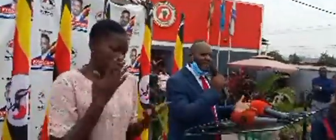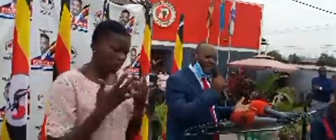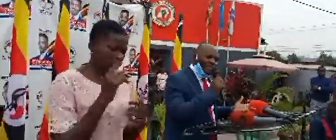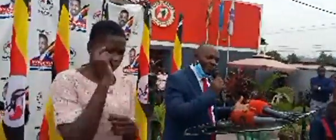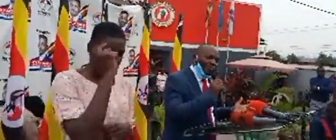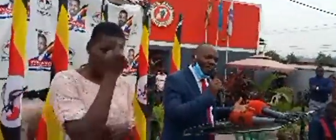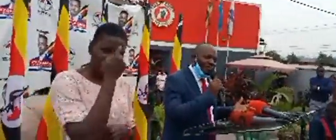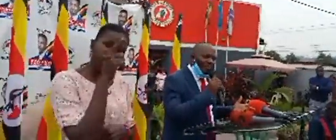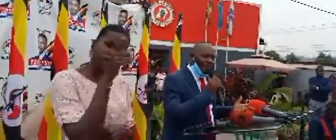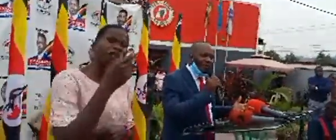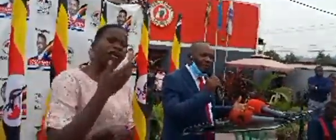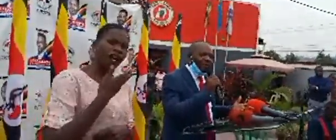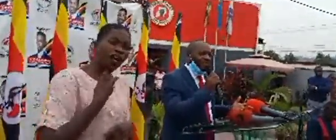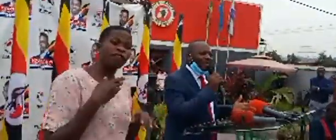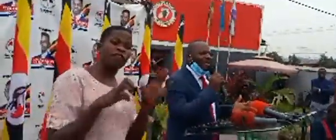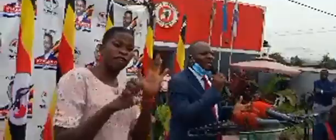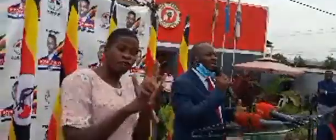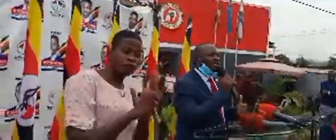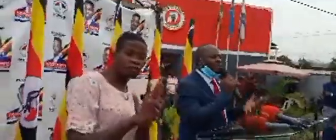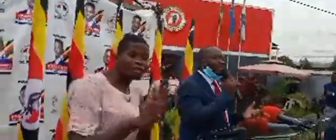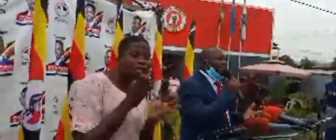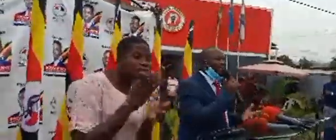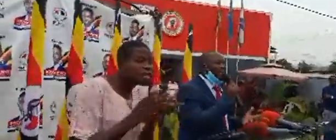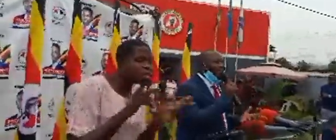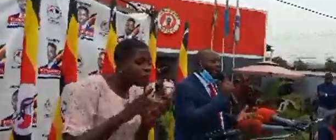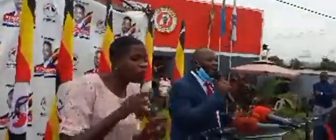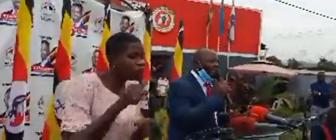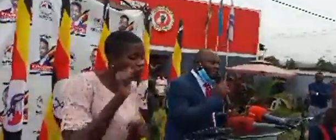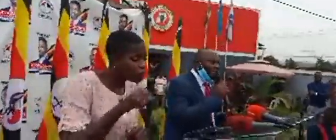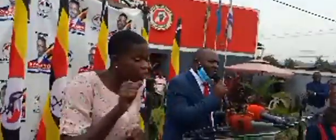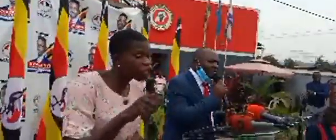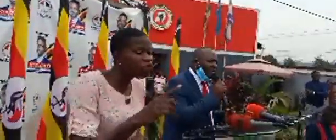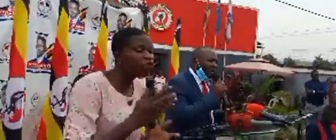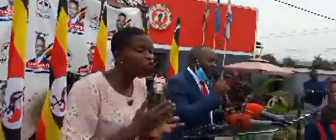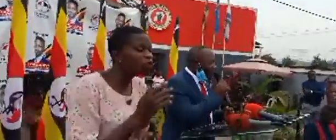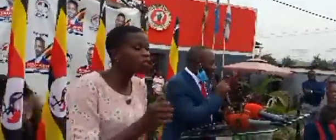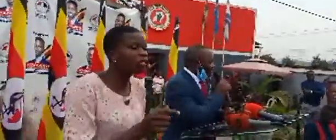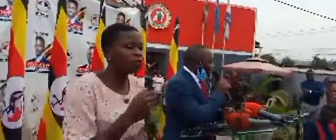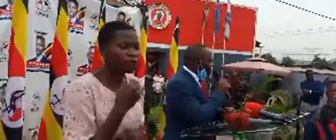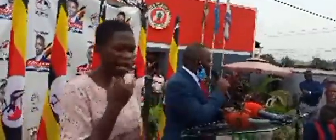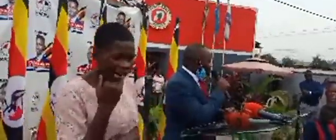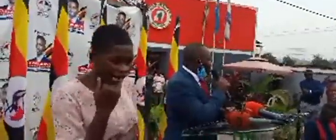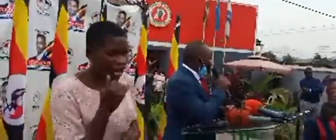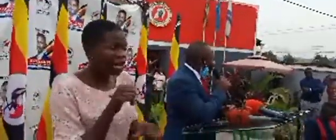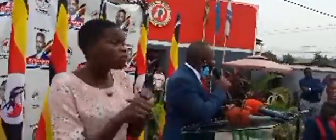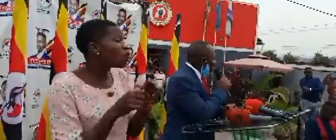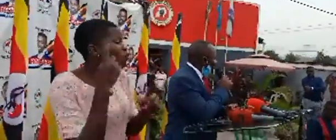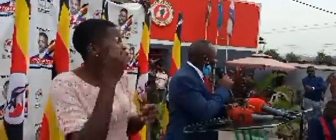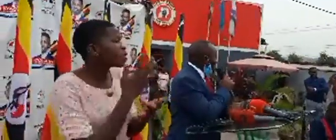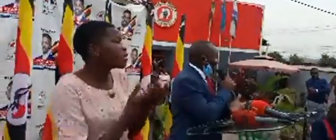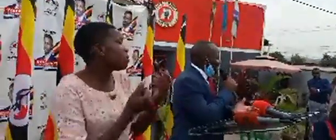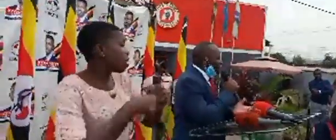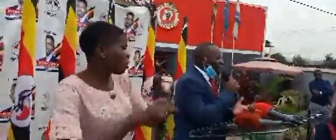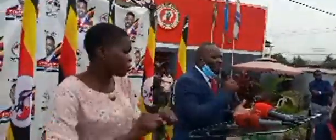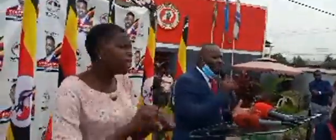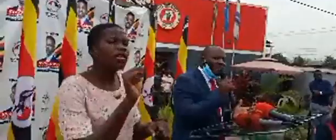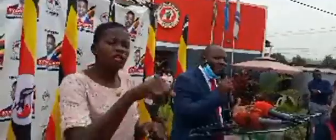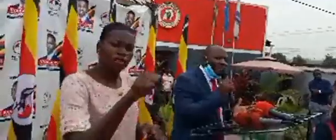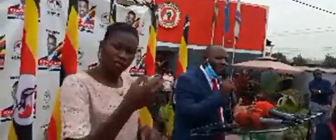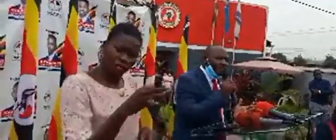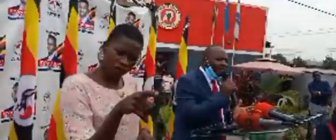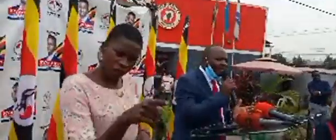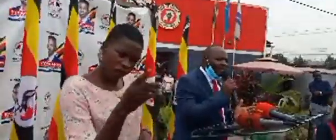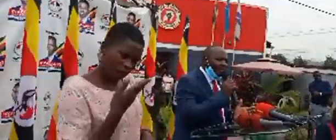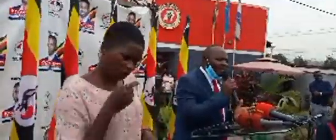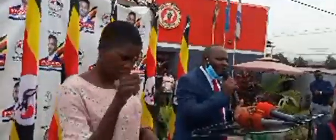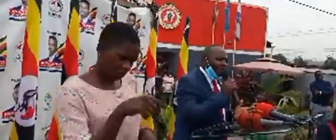some evidence of some people being guilty of some actions. We want to see these colleagues in court, assuming they are guilty of any offense.